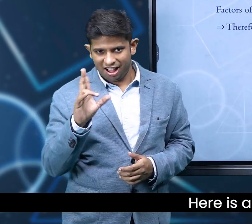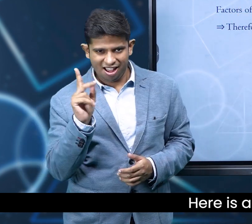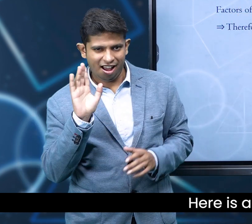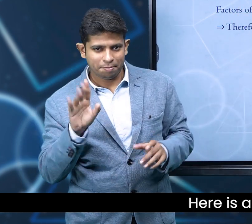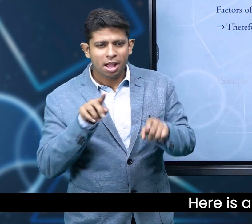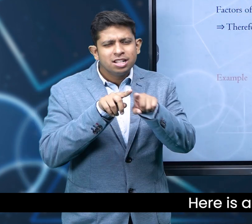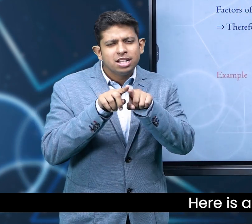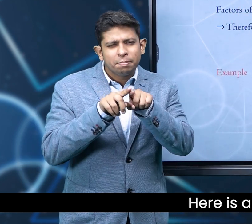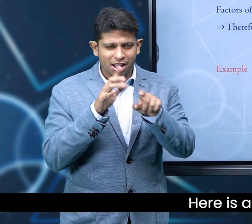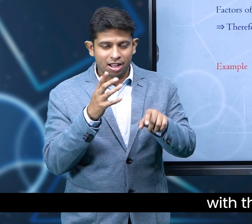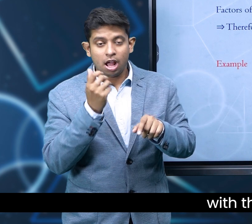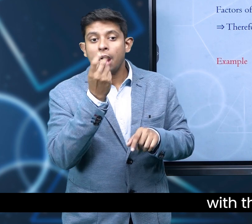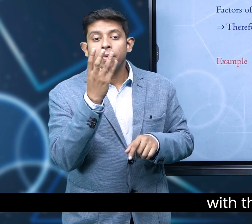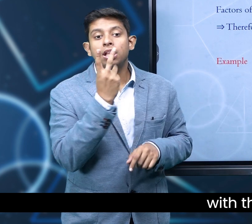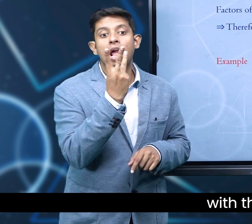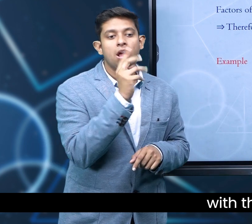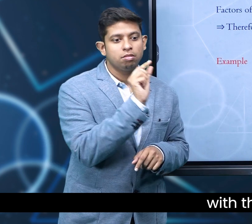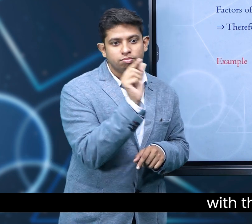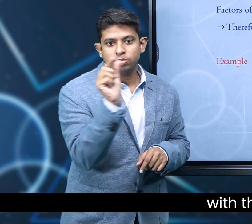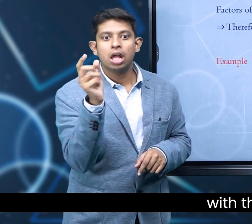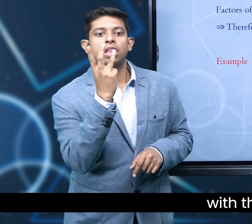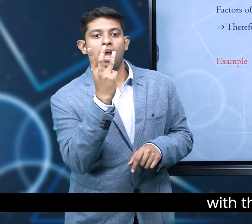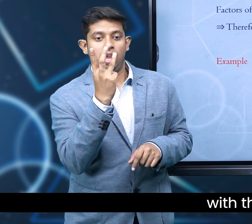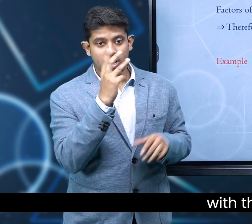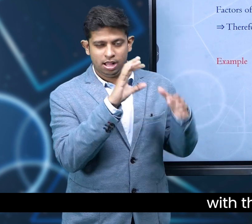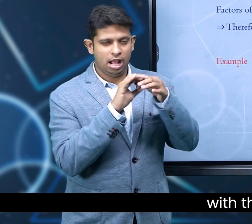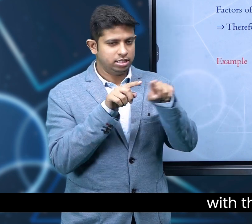Here is another example with three numbers.